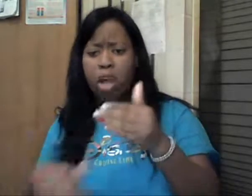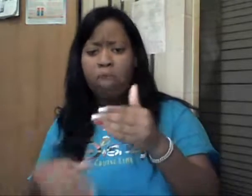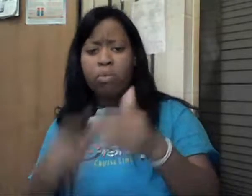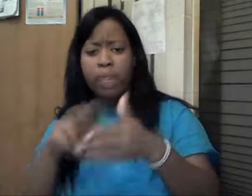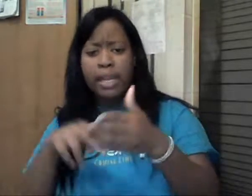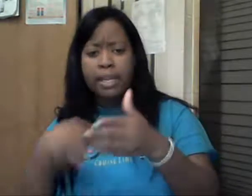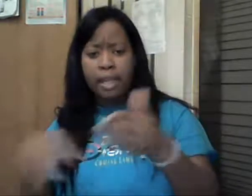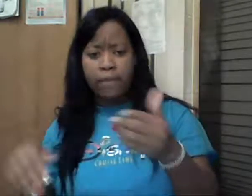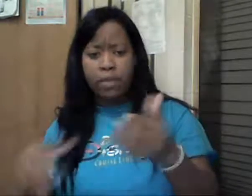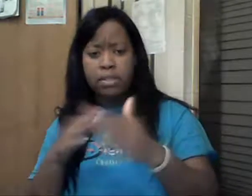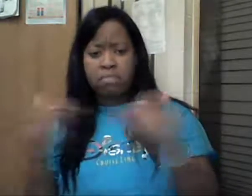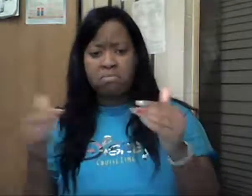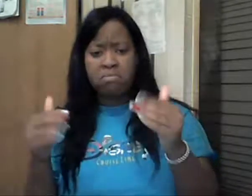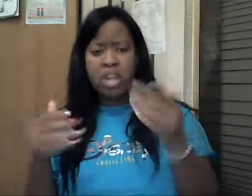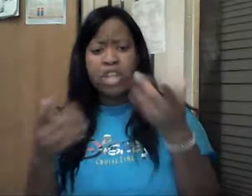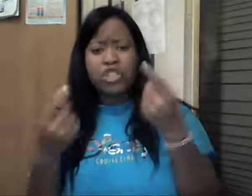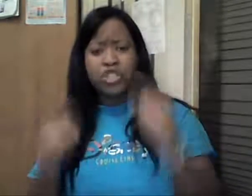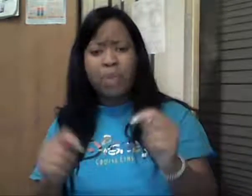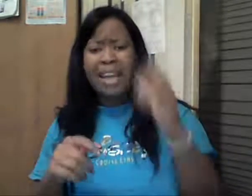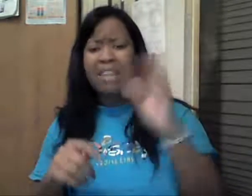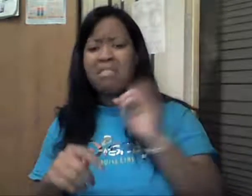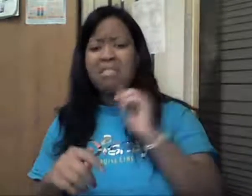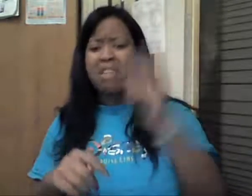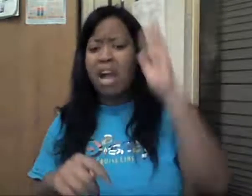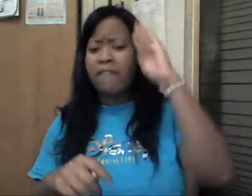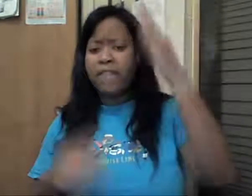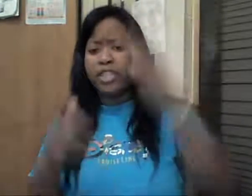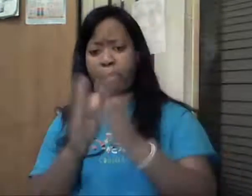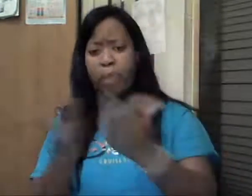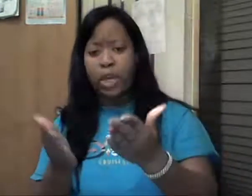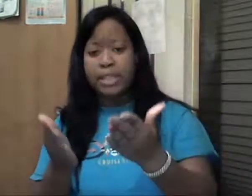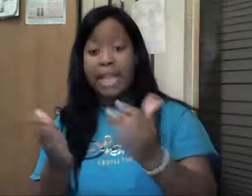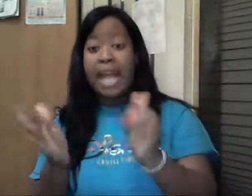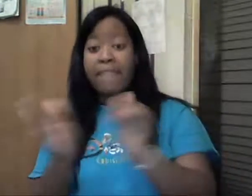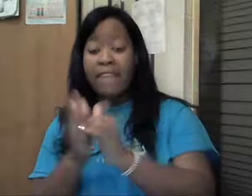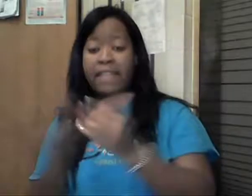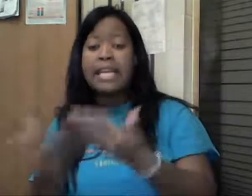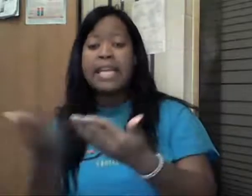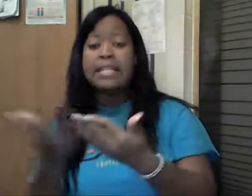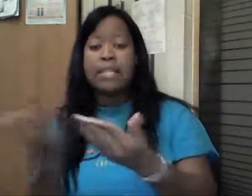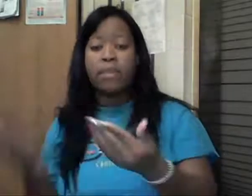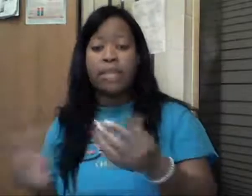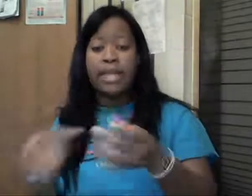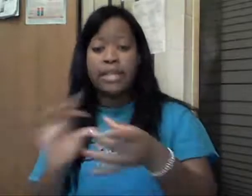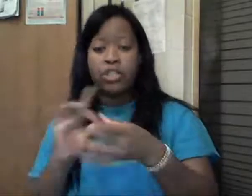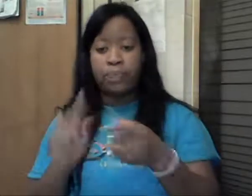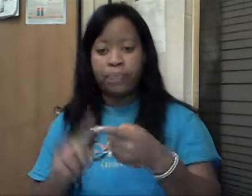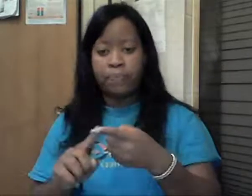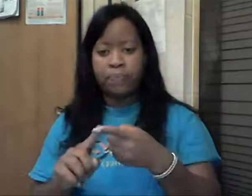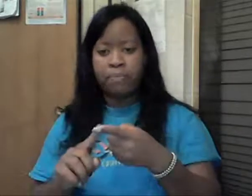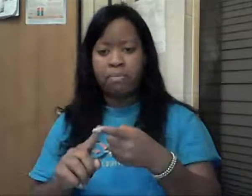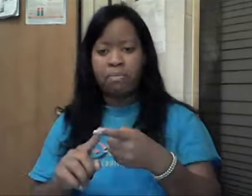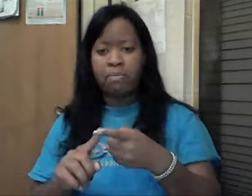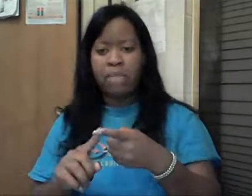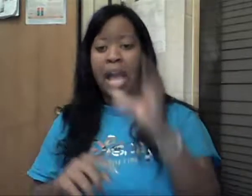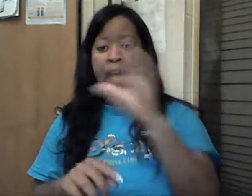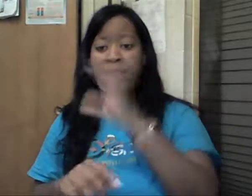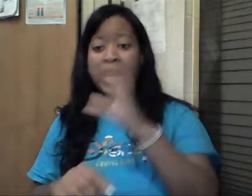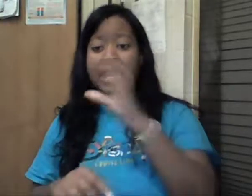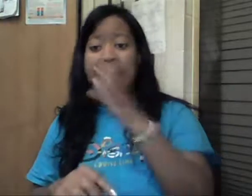low reading levels, try nonfiction books that they can easily relate to. Finding